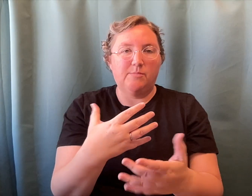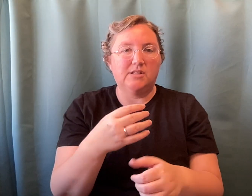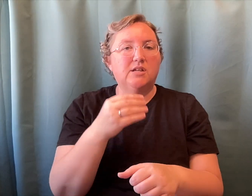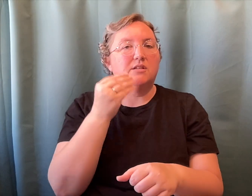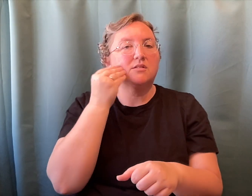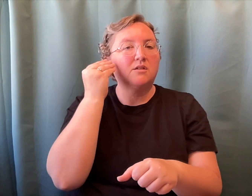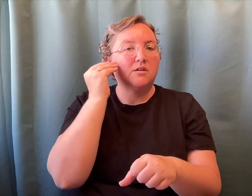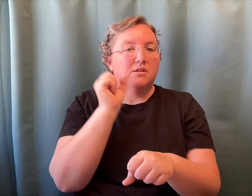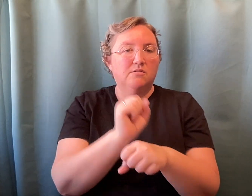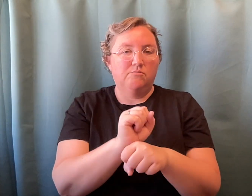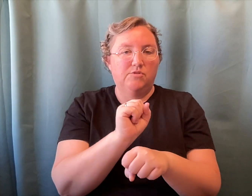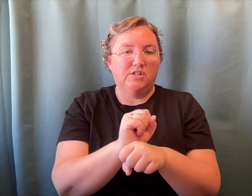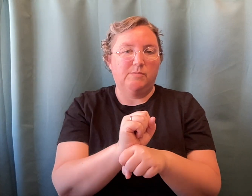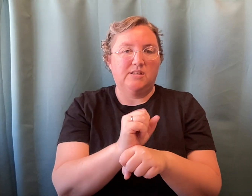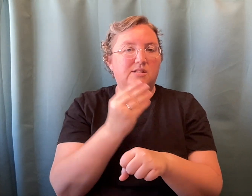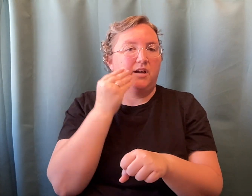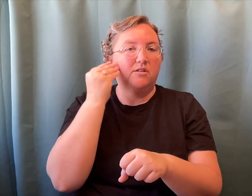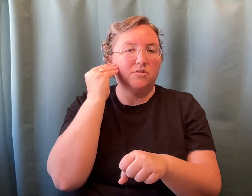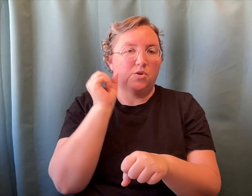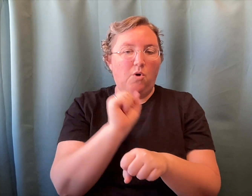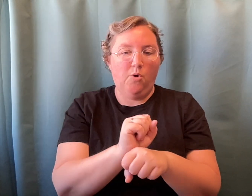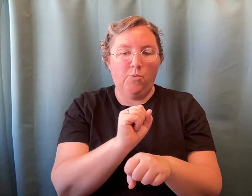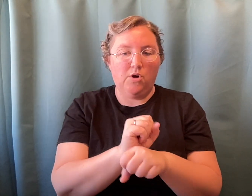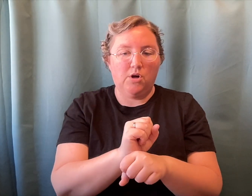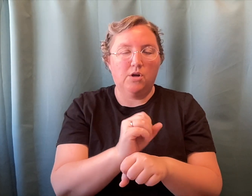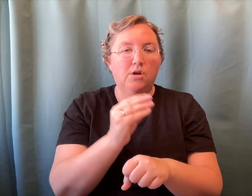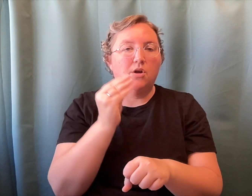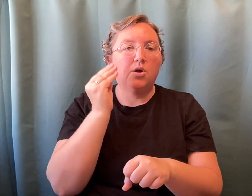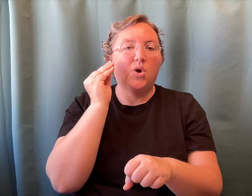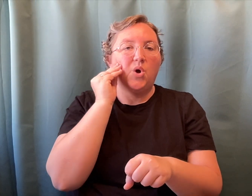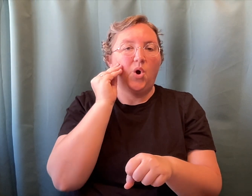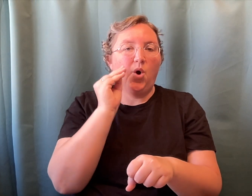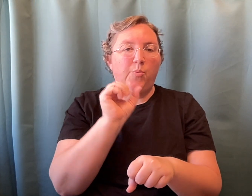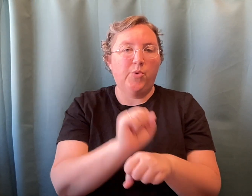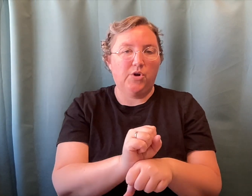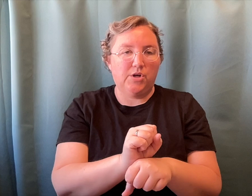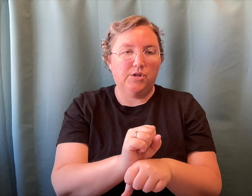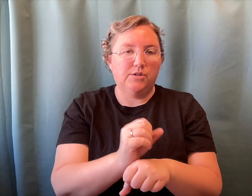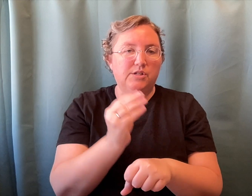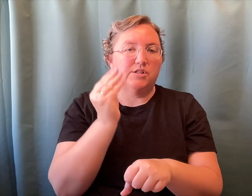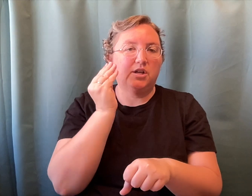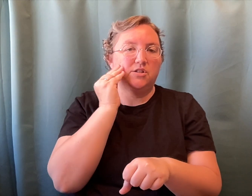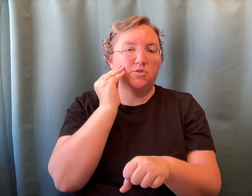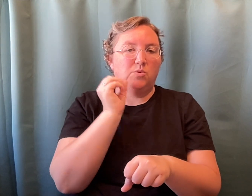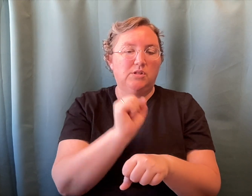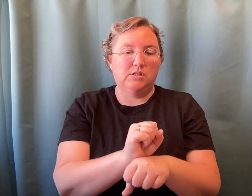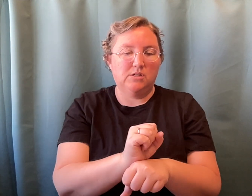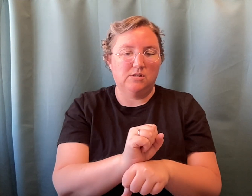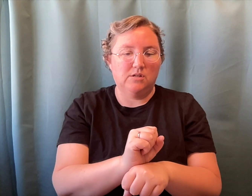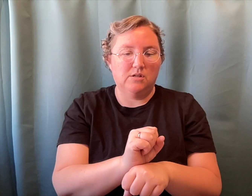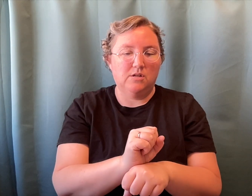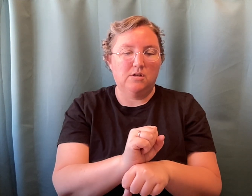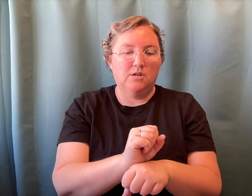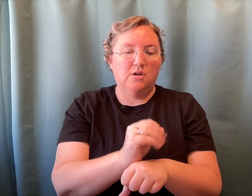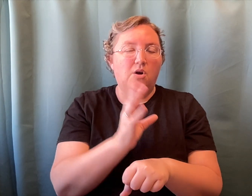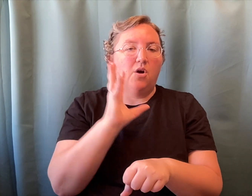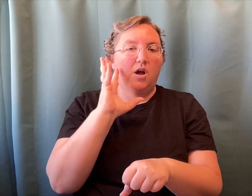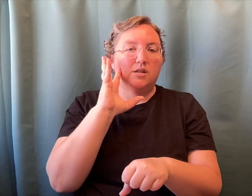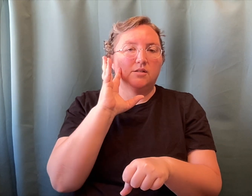my signs. It's just my style. So homework, homework, just touches once. And some people